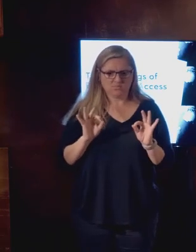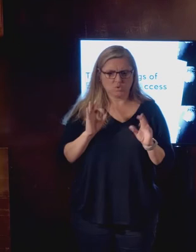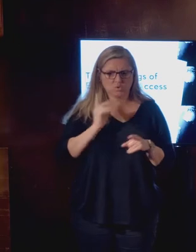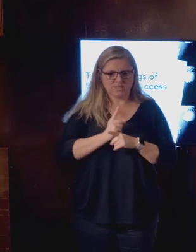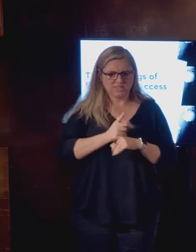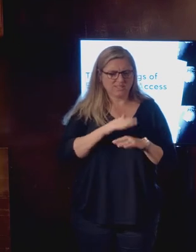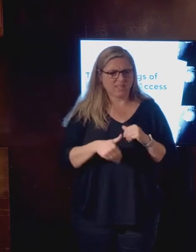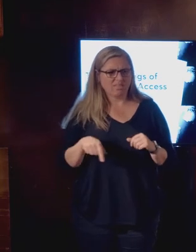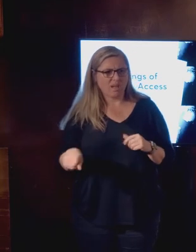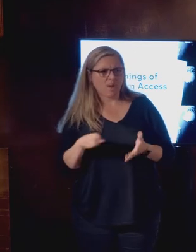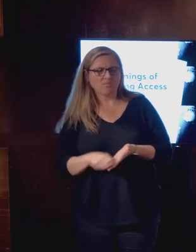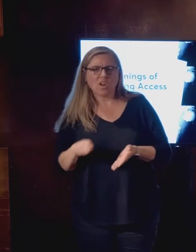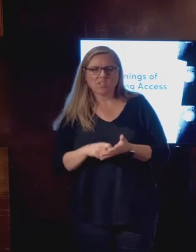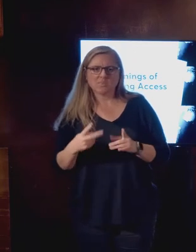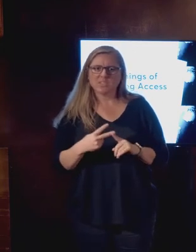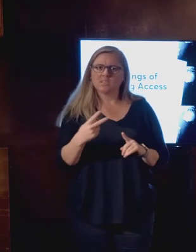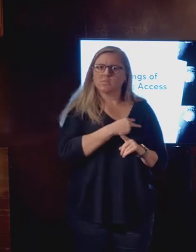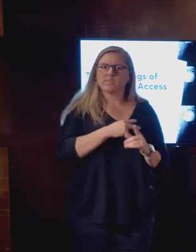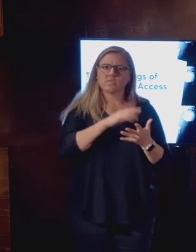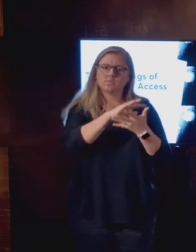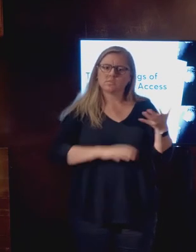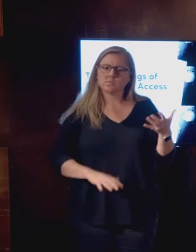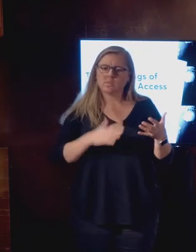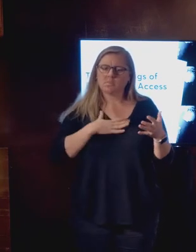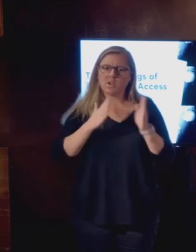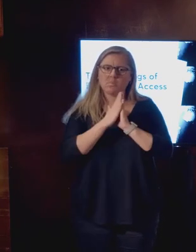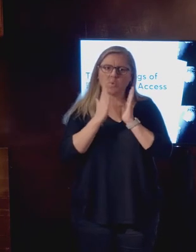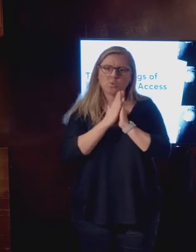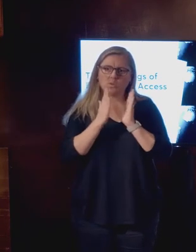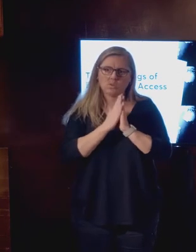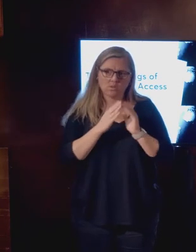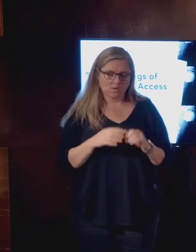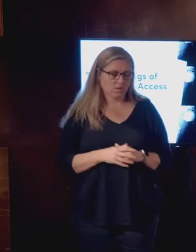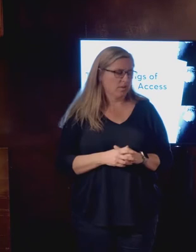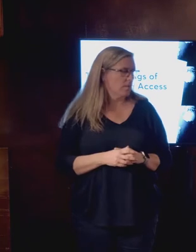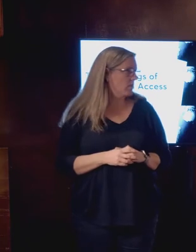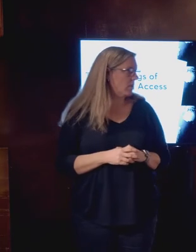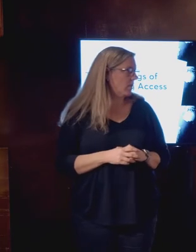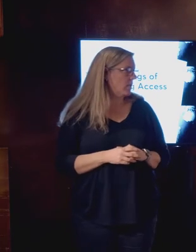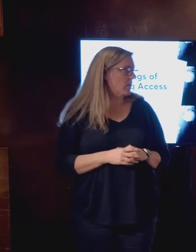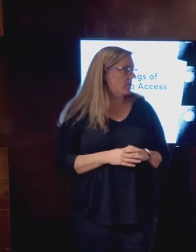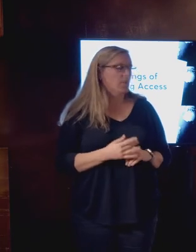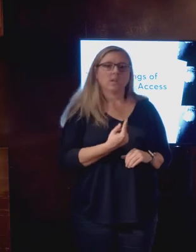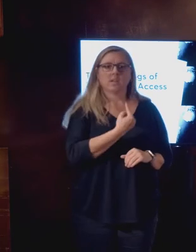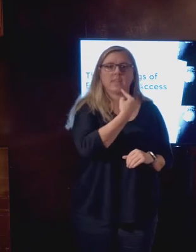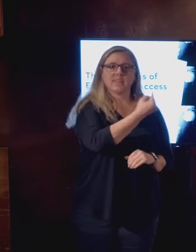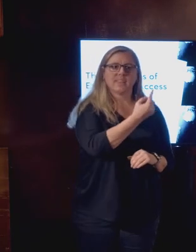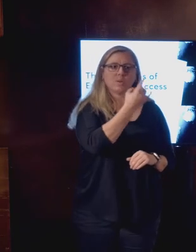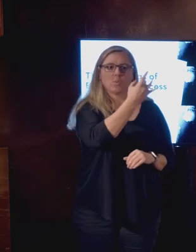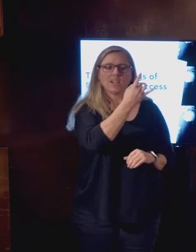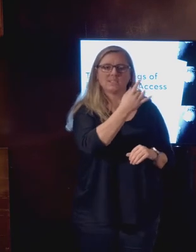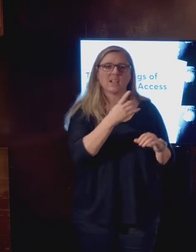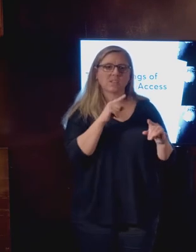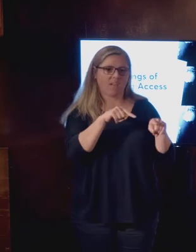writer, I get reviews of my book and I would say the one stars are the most ableist.